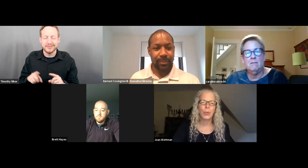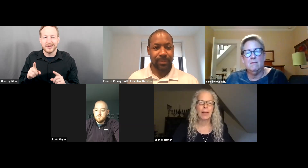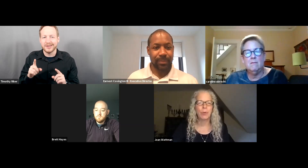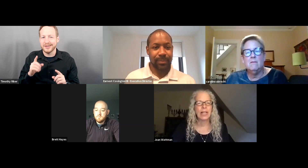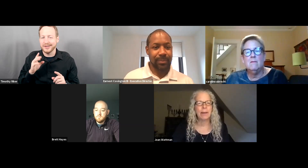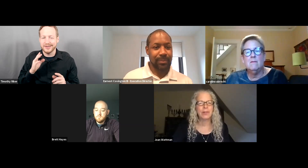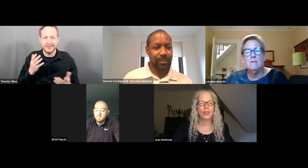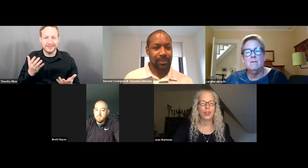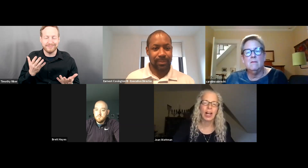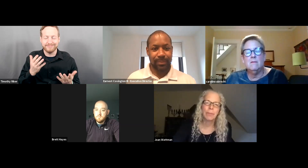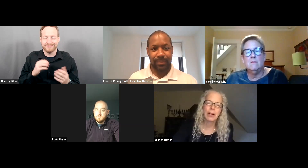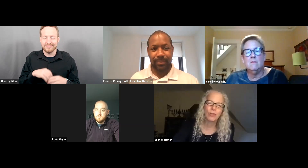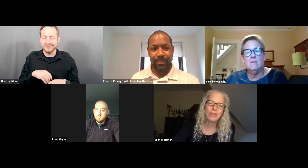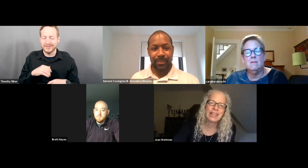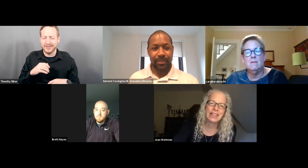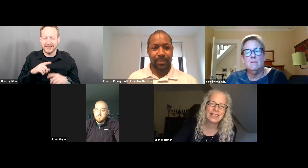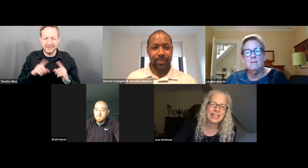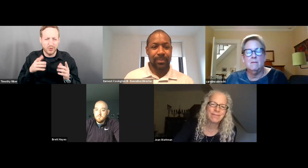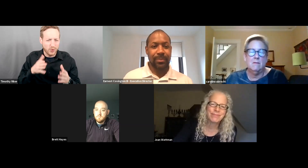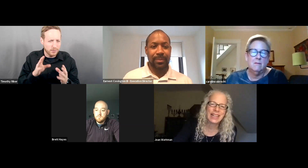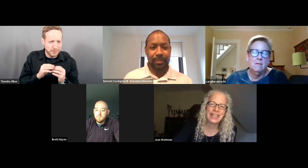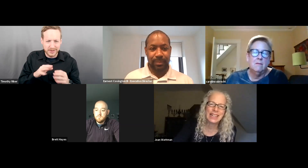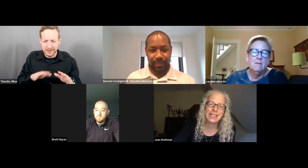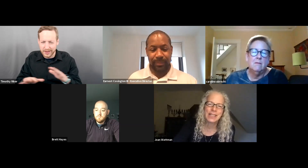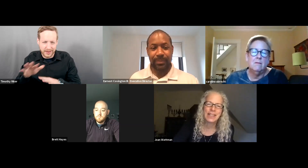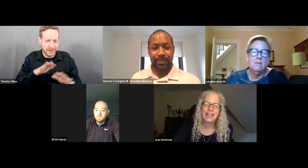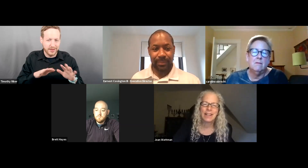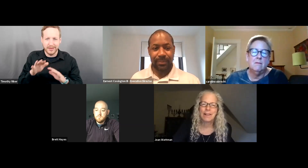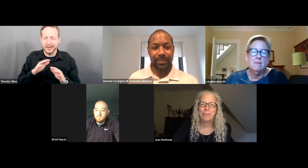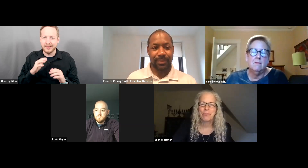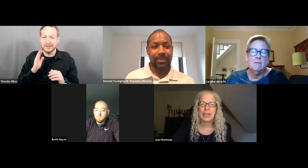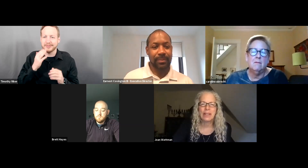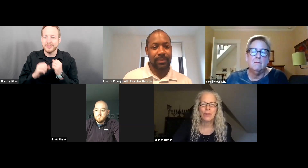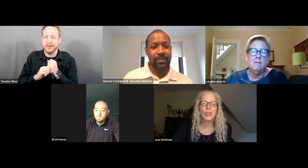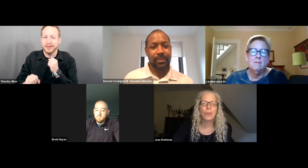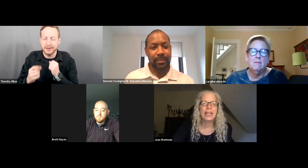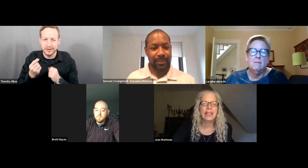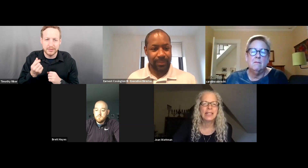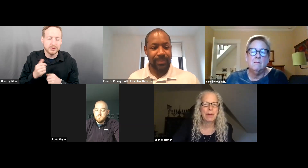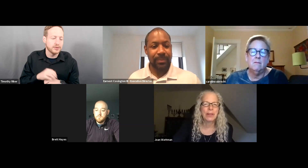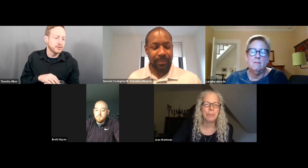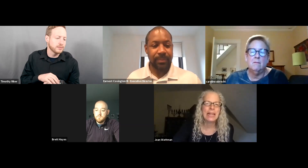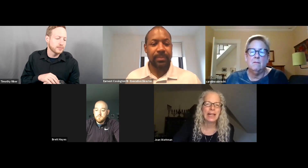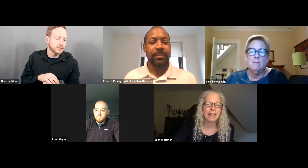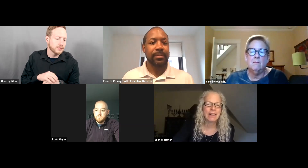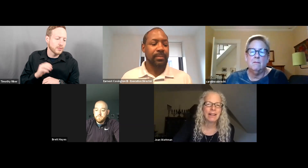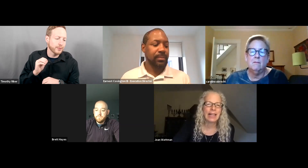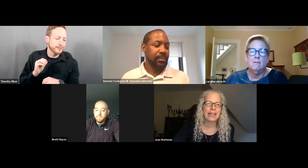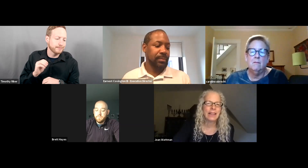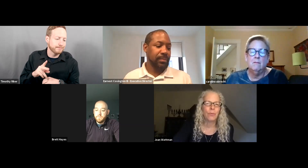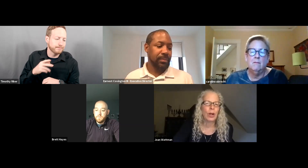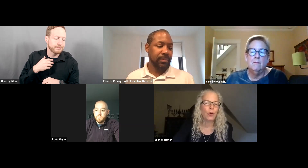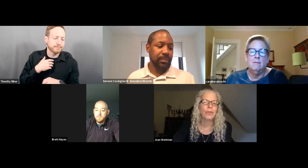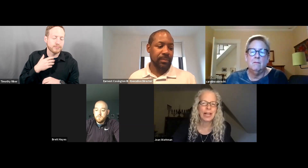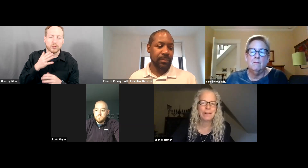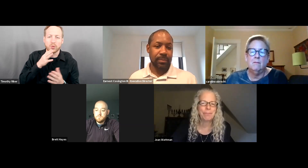wish we had more time to talk about candidates, but there were so many things about the meeting, I think,